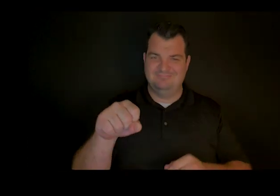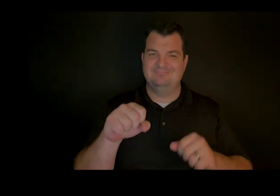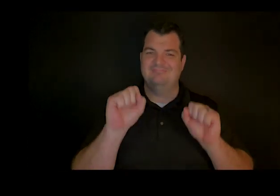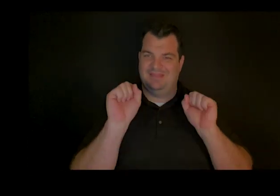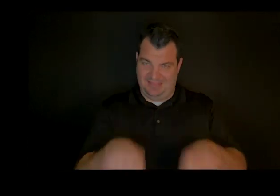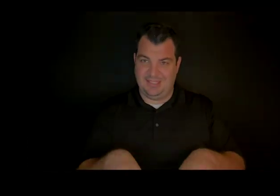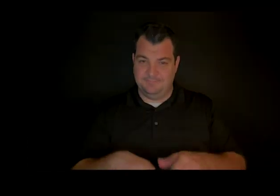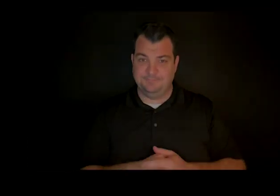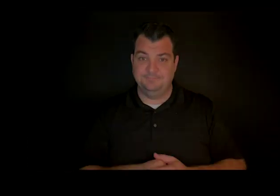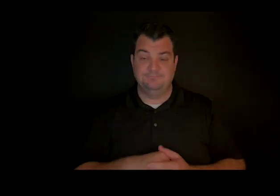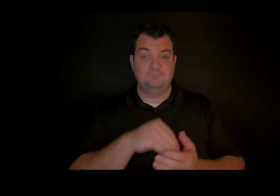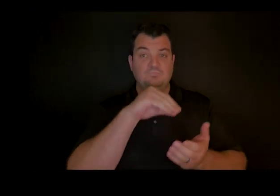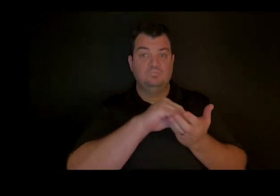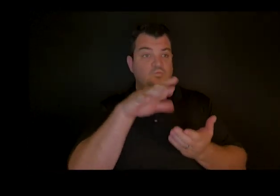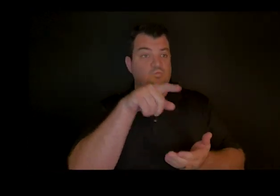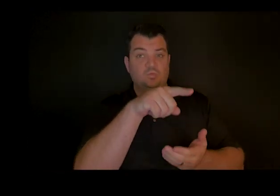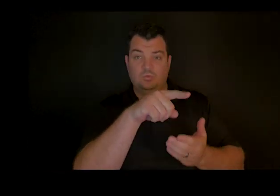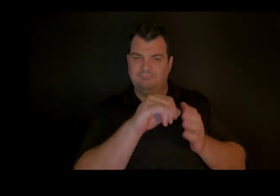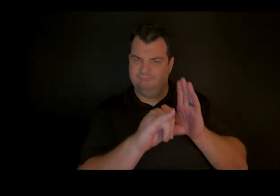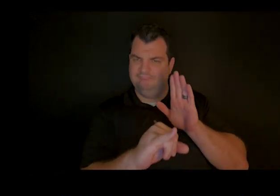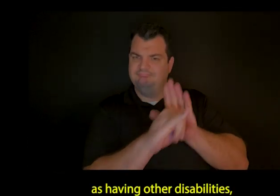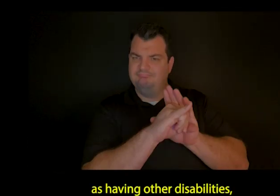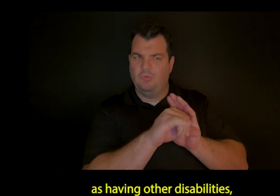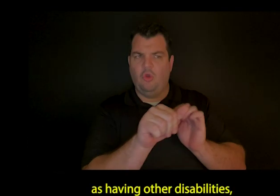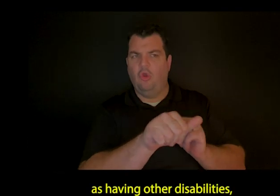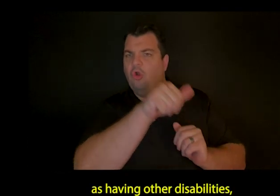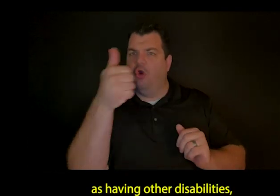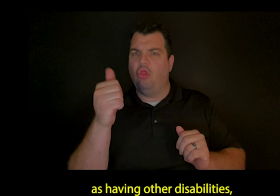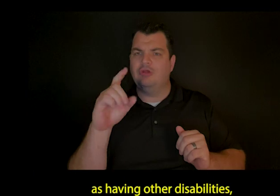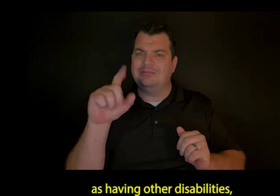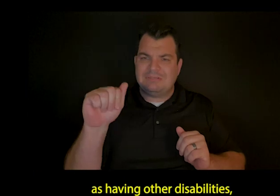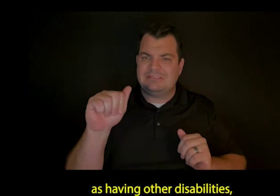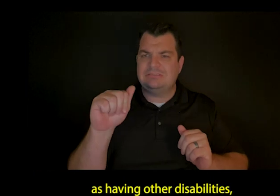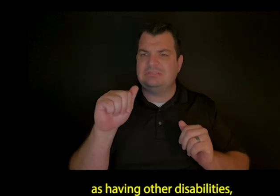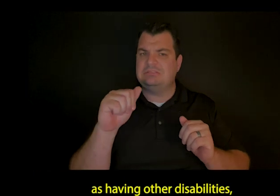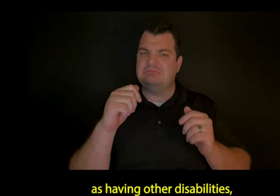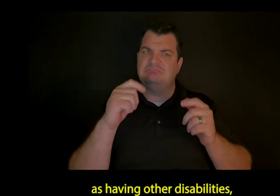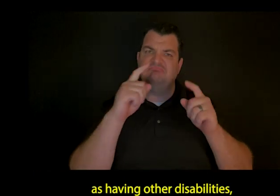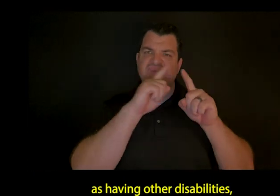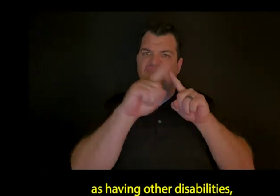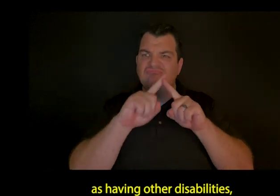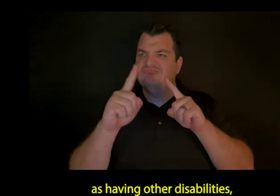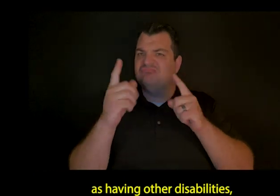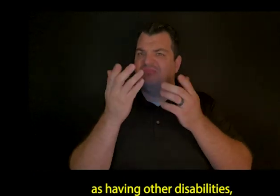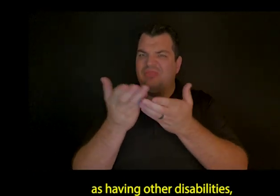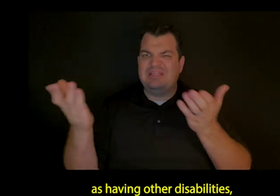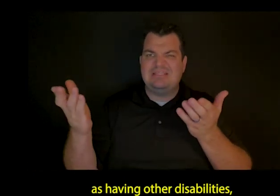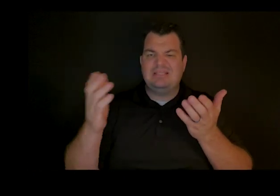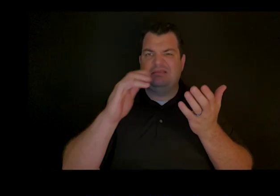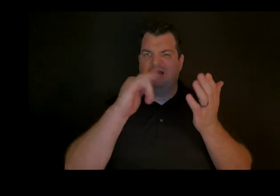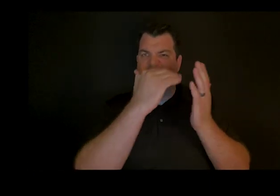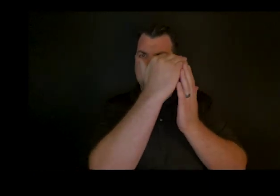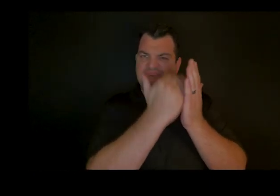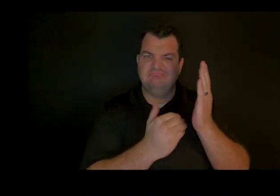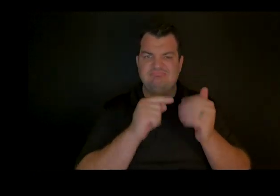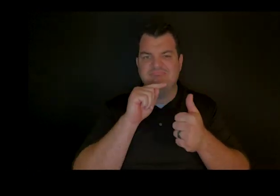Yes, the student can also be identified as having other disabilities, such as those listed below, such as